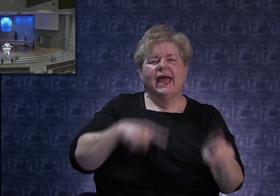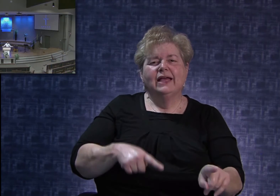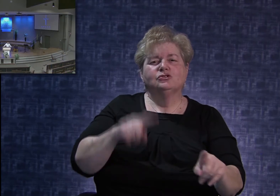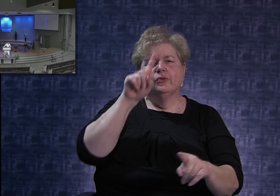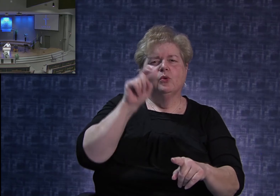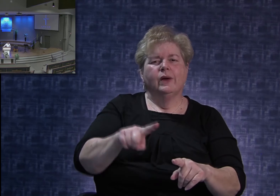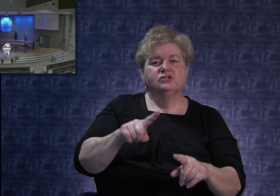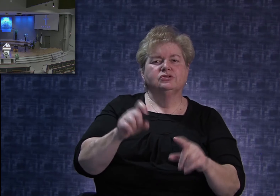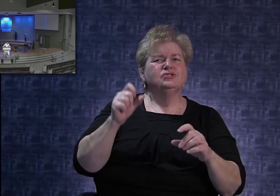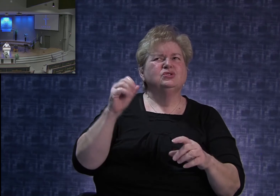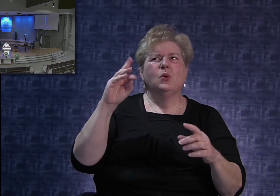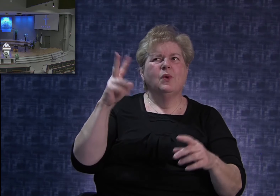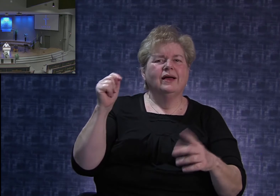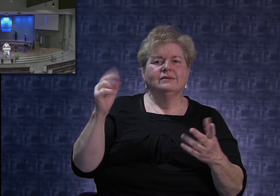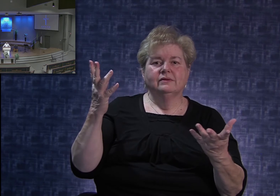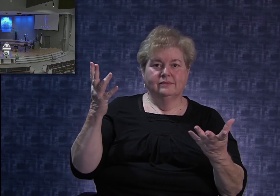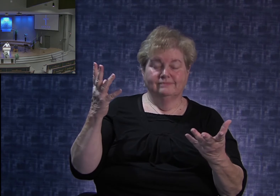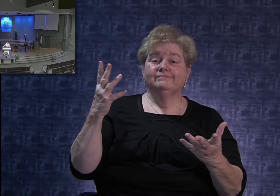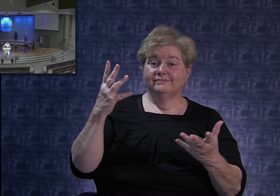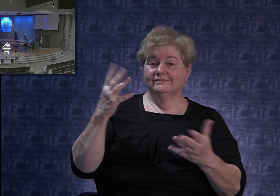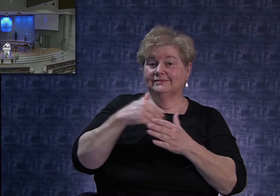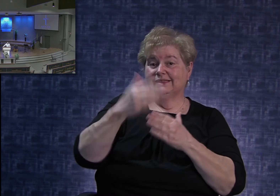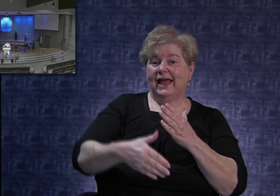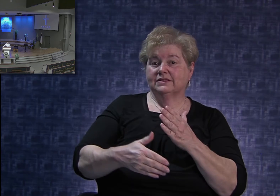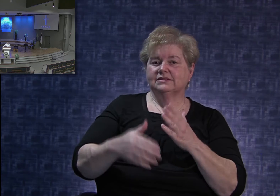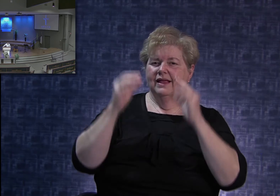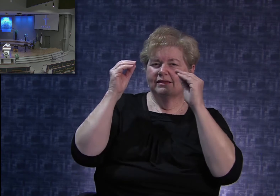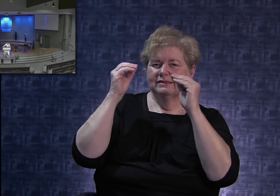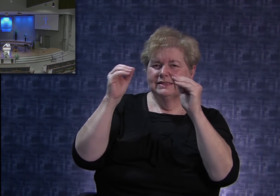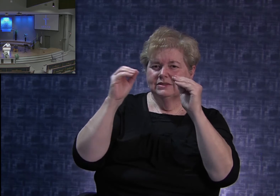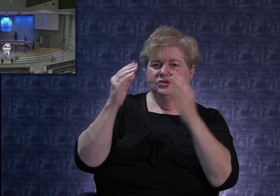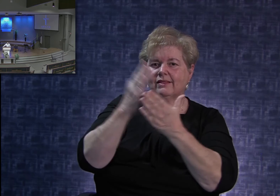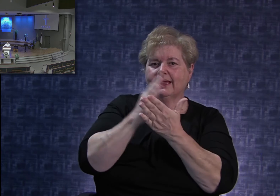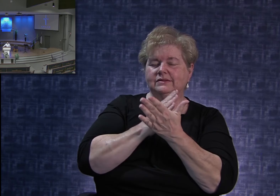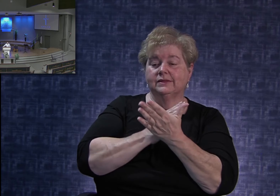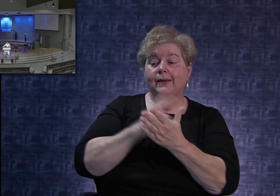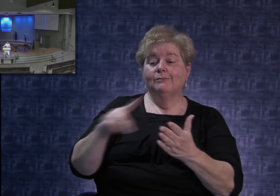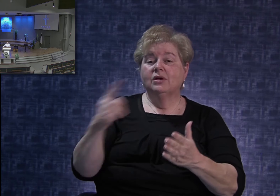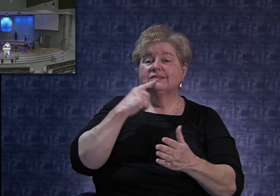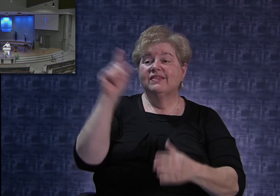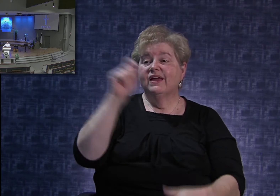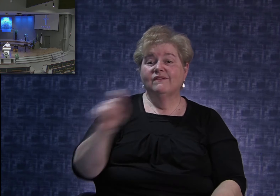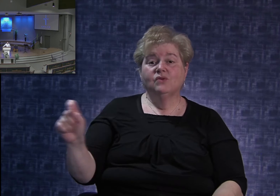this imagery? Well, look at verses 12 and 13, which will be our text this morning. Paul says, "Therefore,